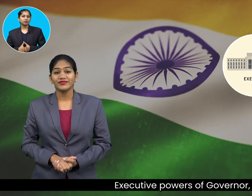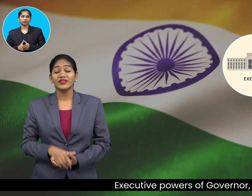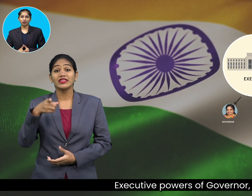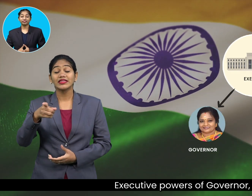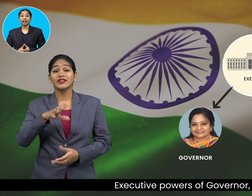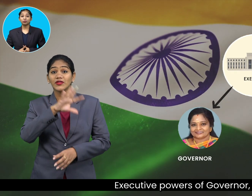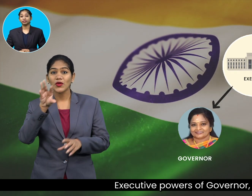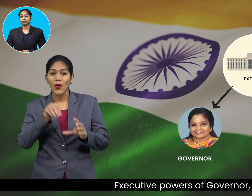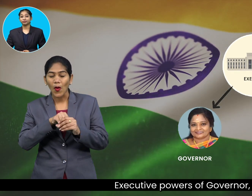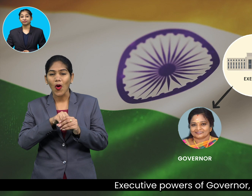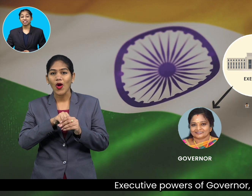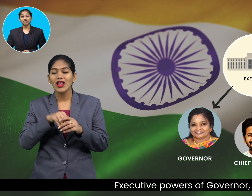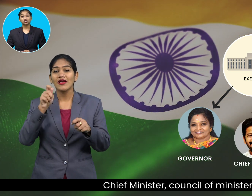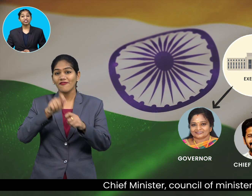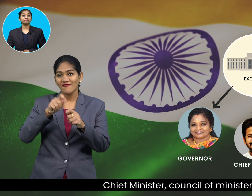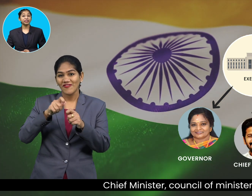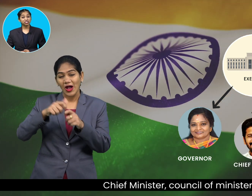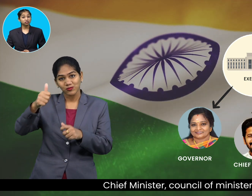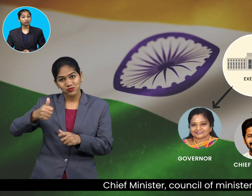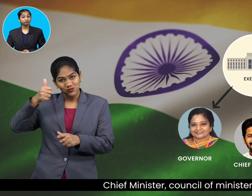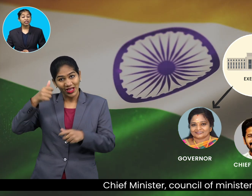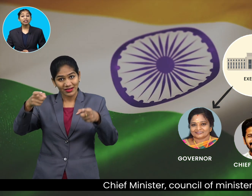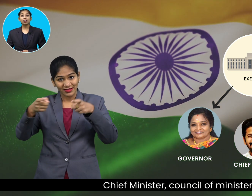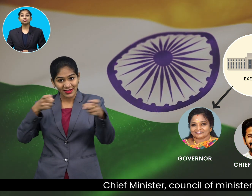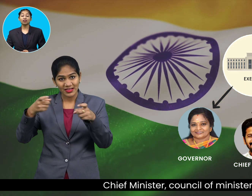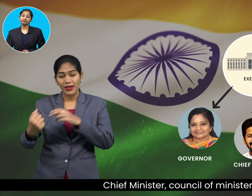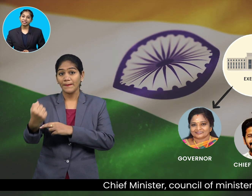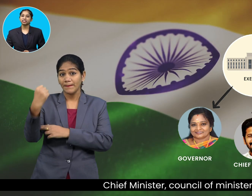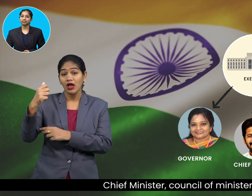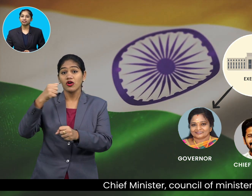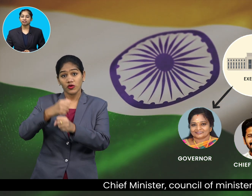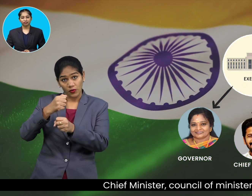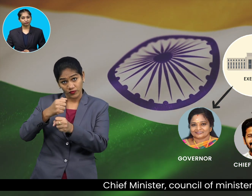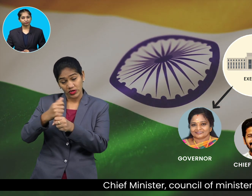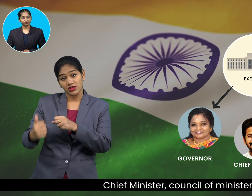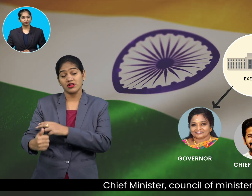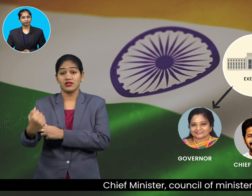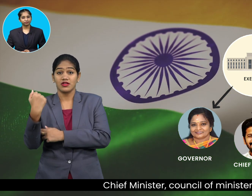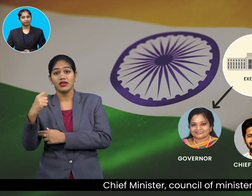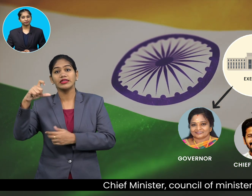Executive powers of Governor, Chief Minister, Council of Ministers.